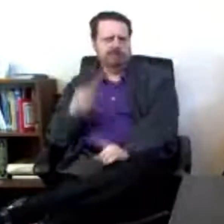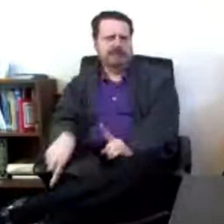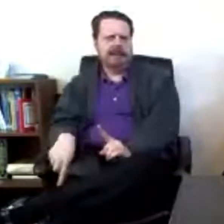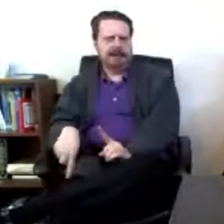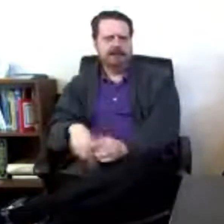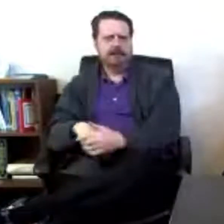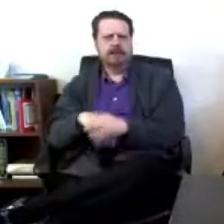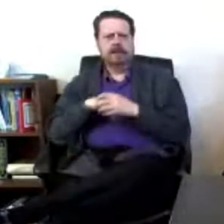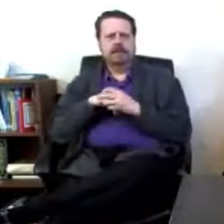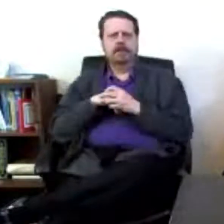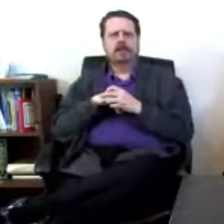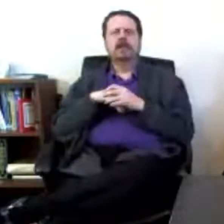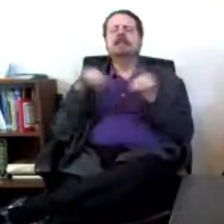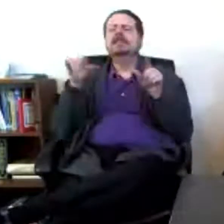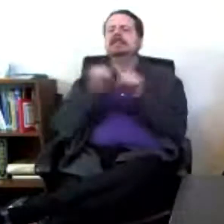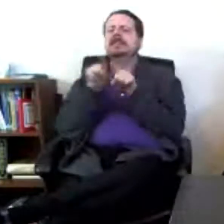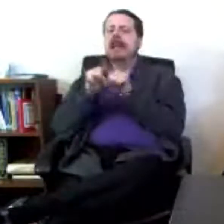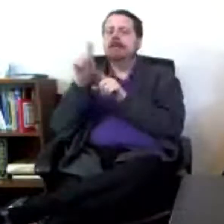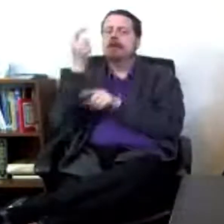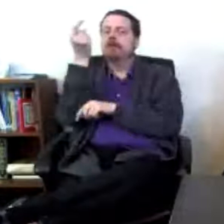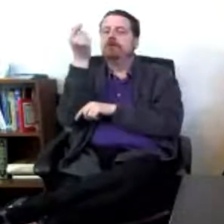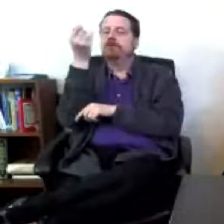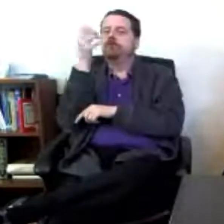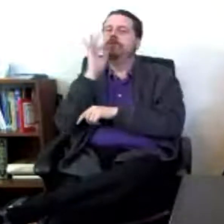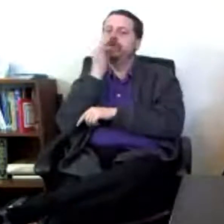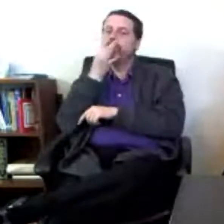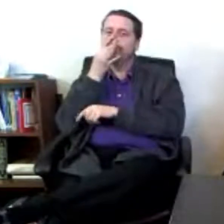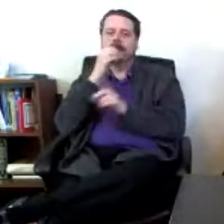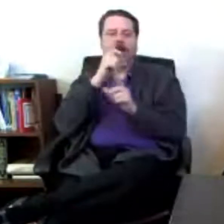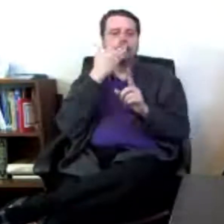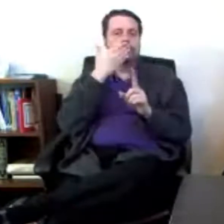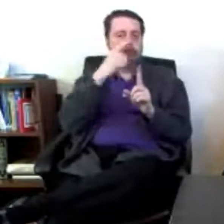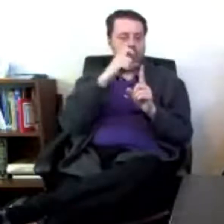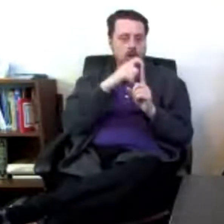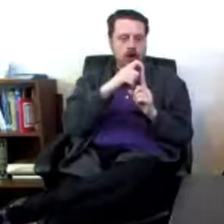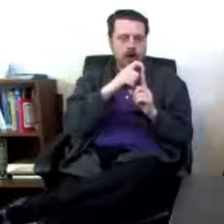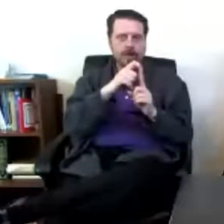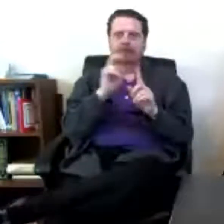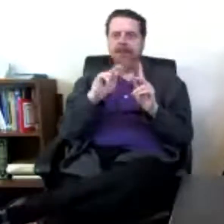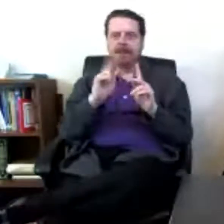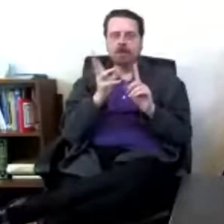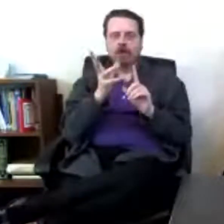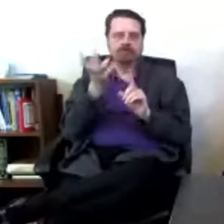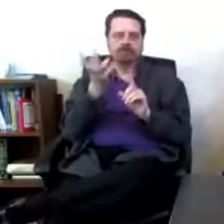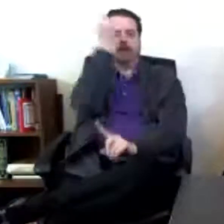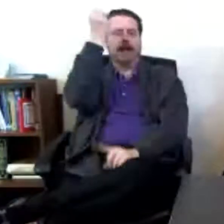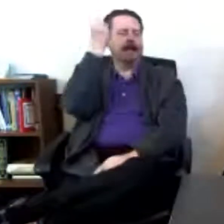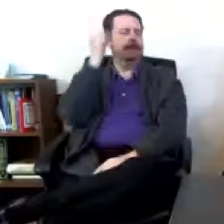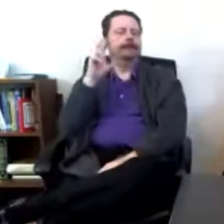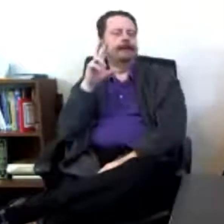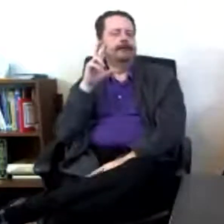So likewise, the fruits of a good word, nobody can take it away.